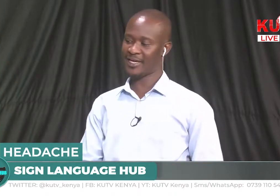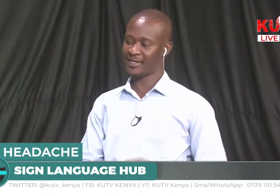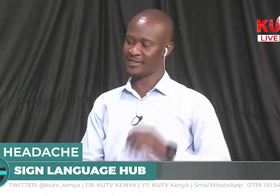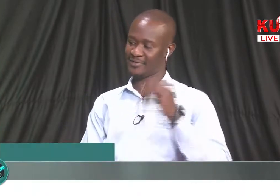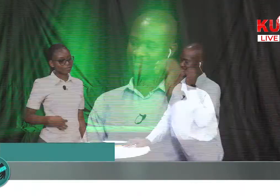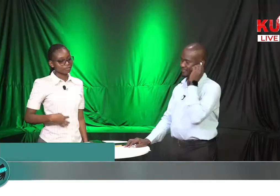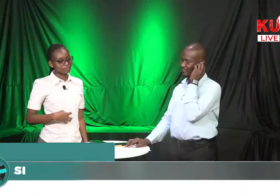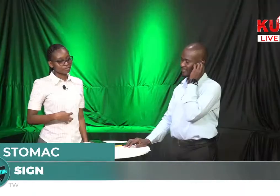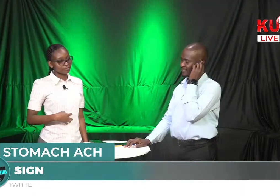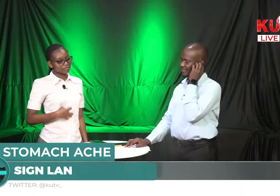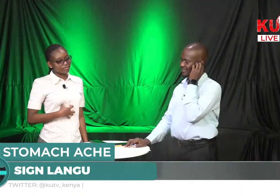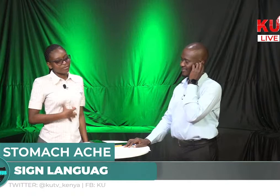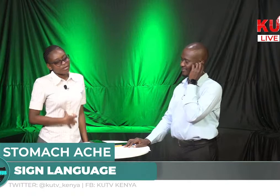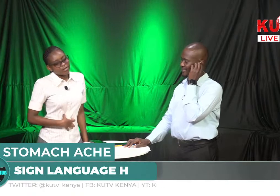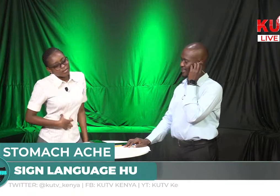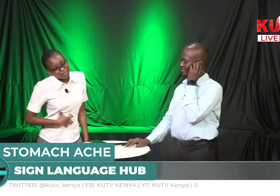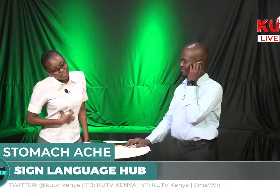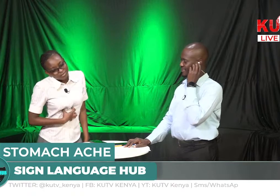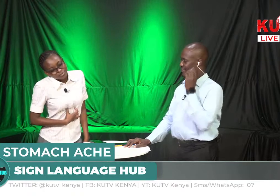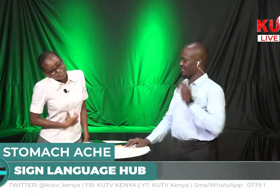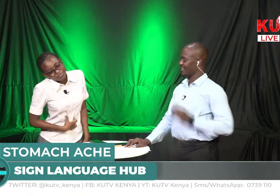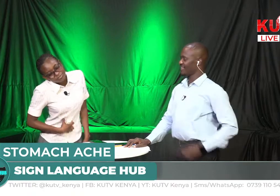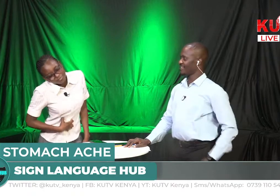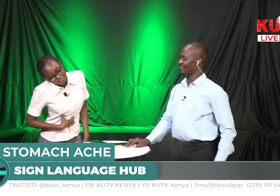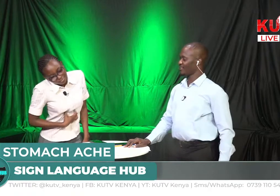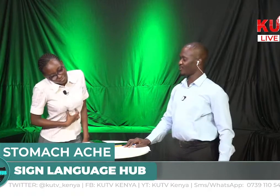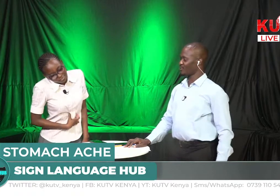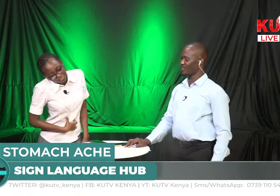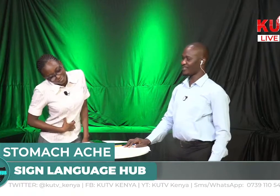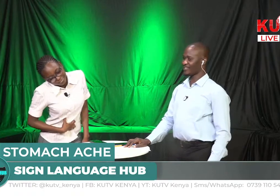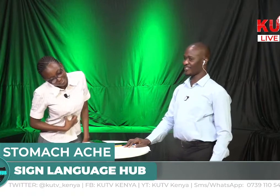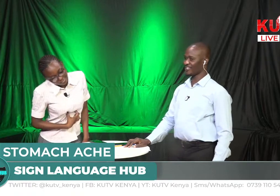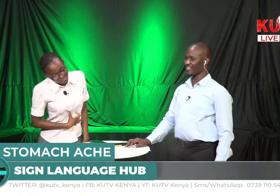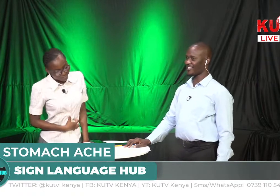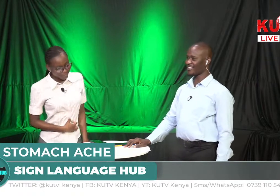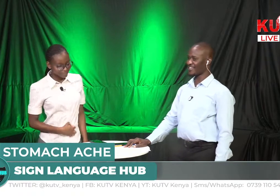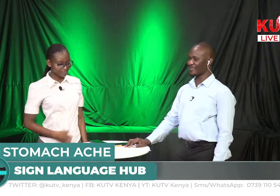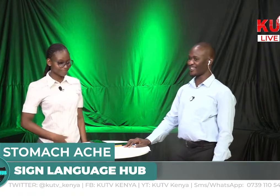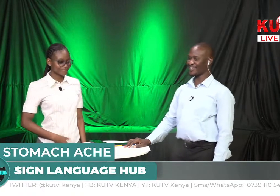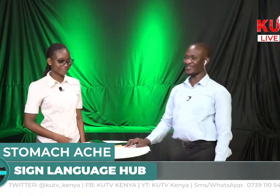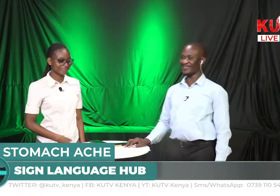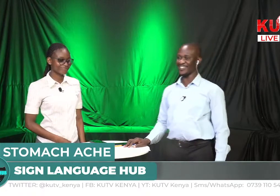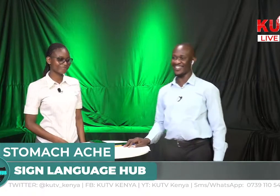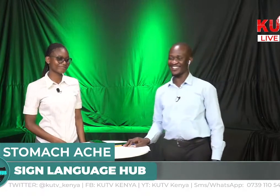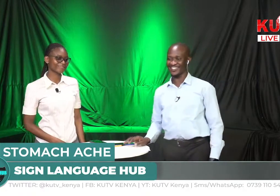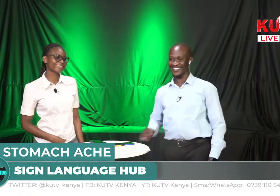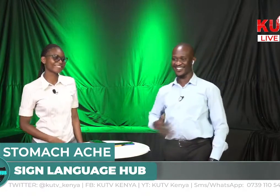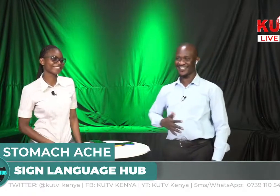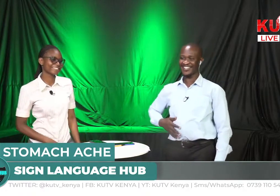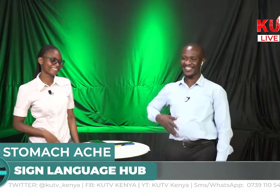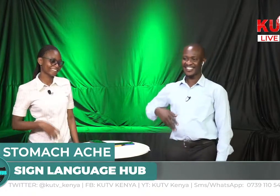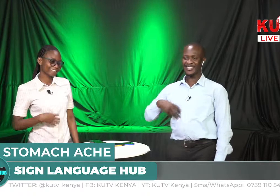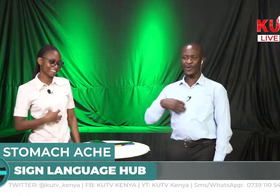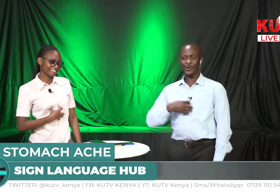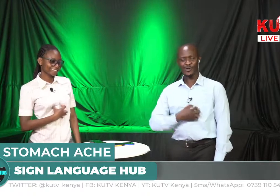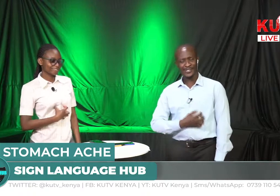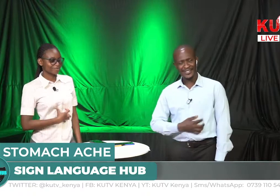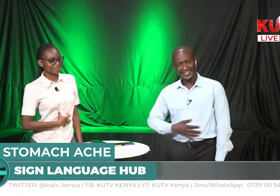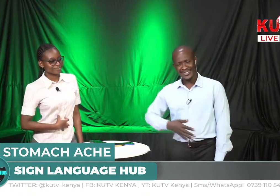ache. Miriam? Very good. That drama is very nice. So